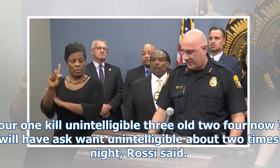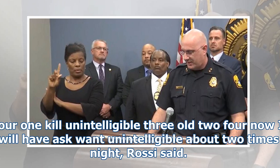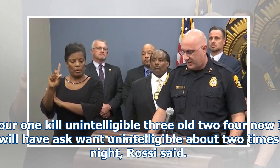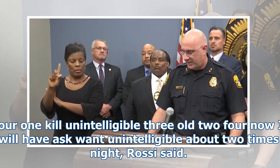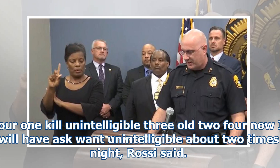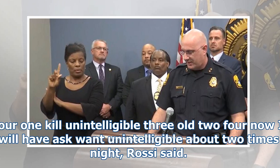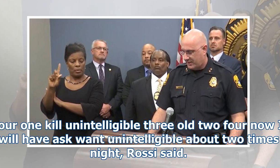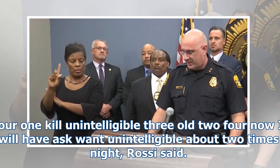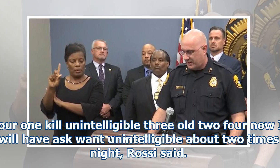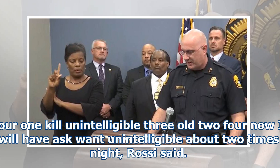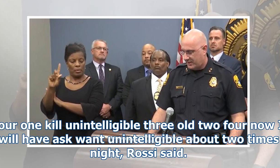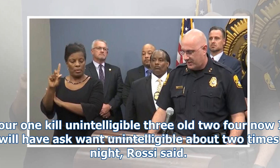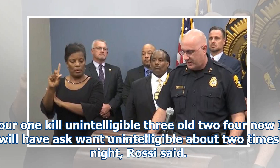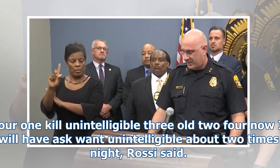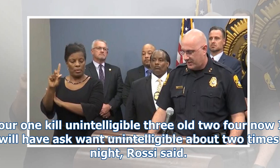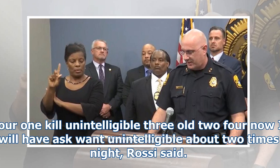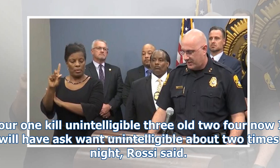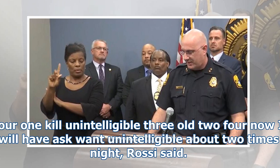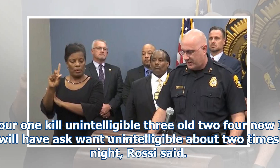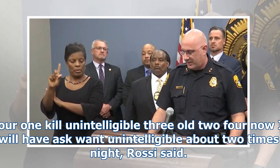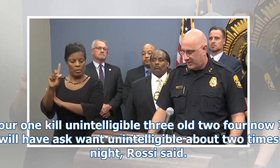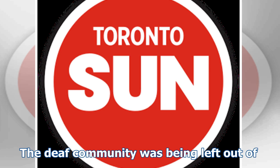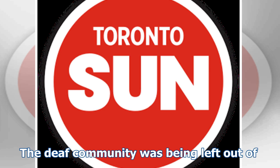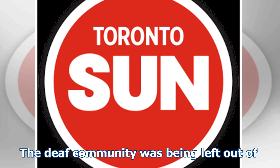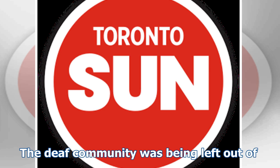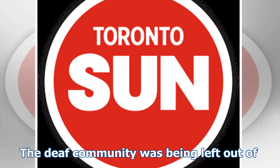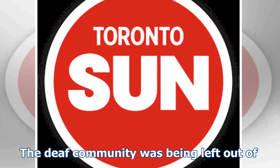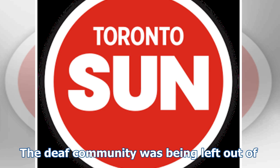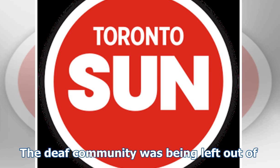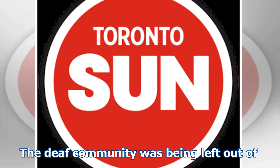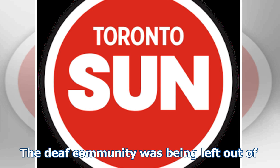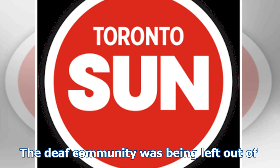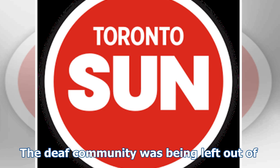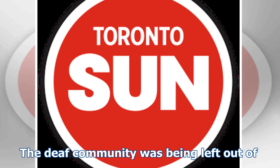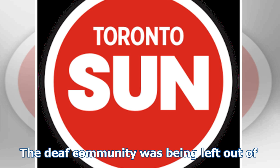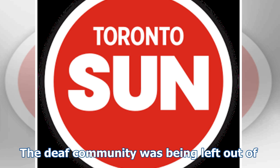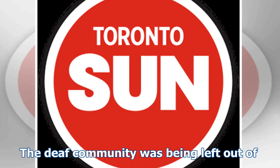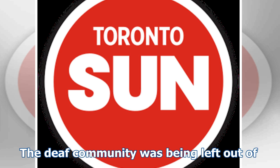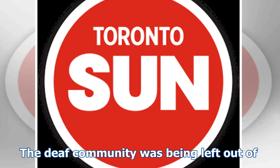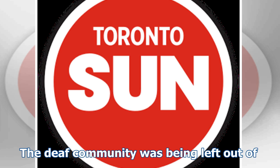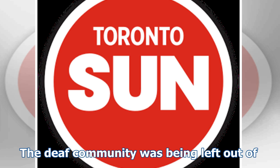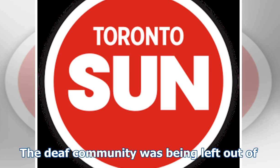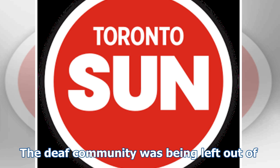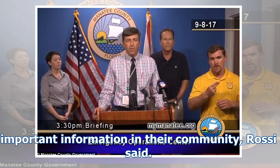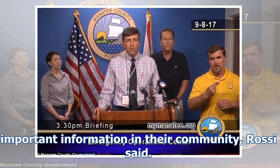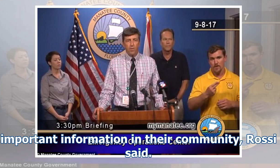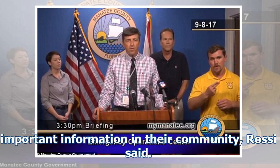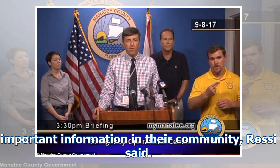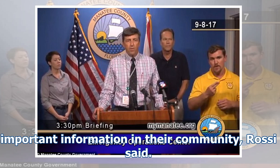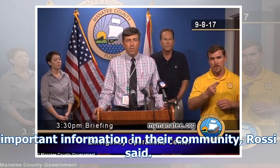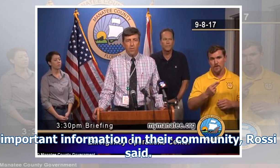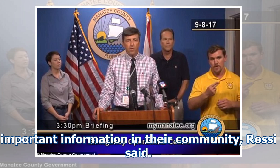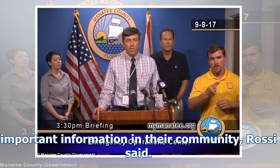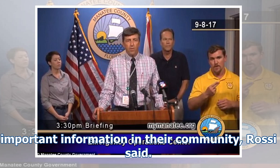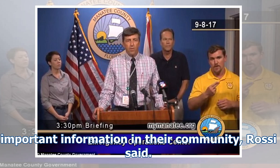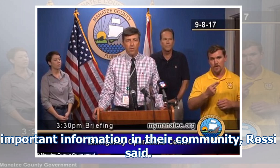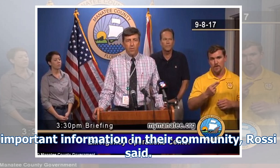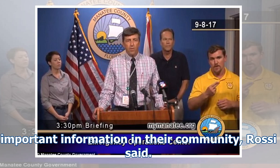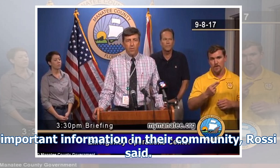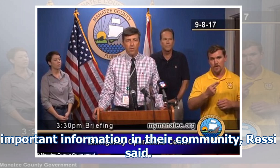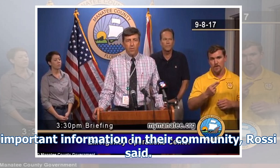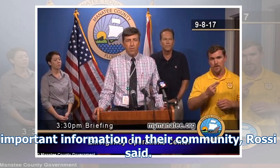ask want unintelligible about two times night, Rossi said. The deaf community was being left out of important